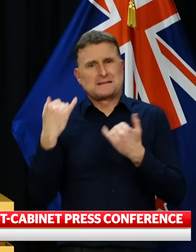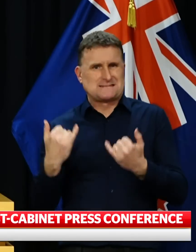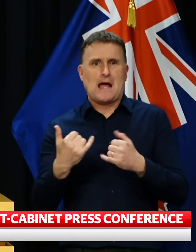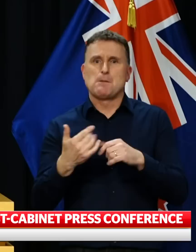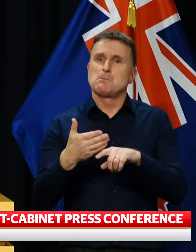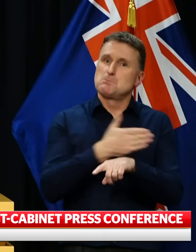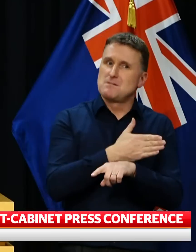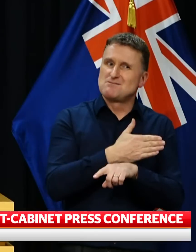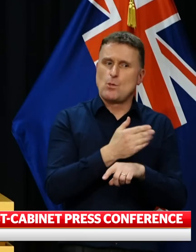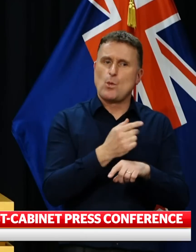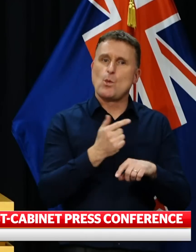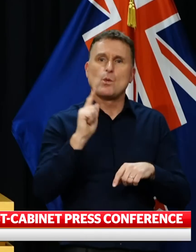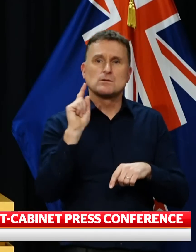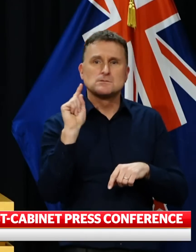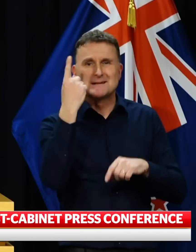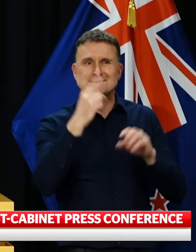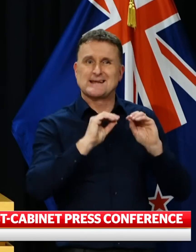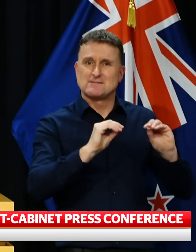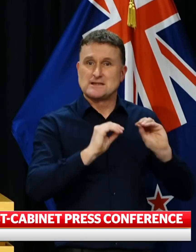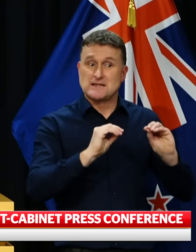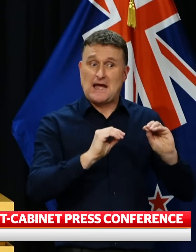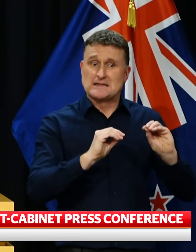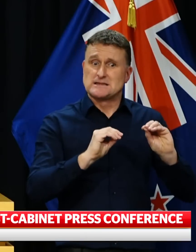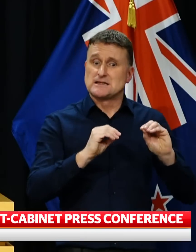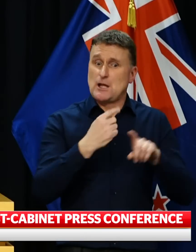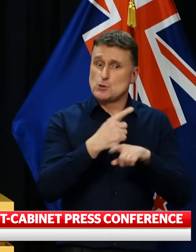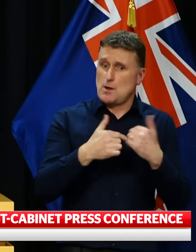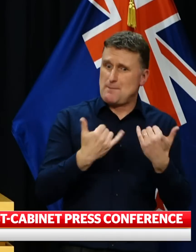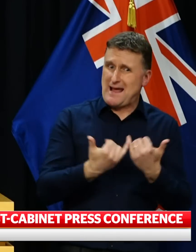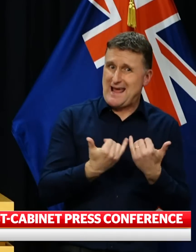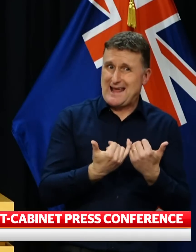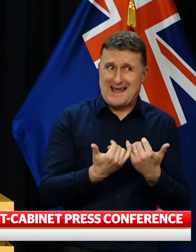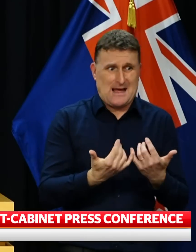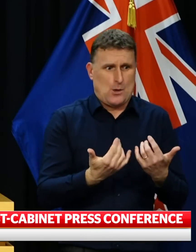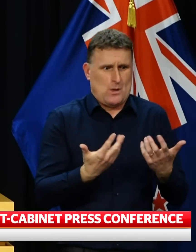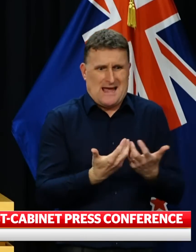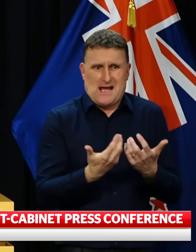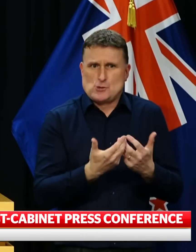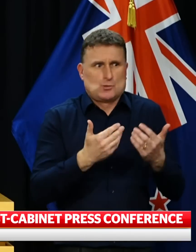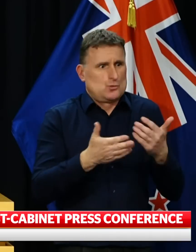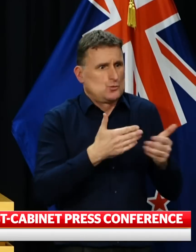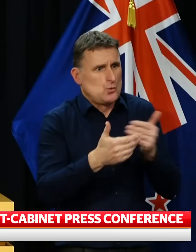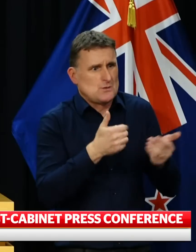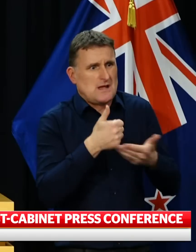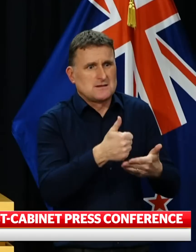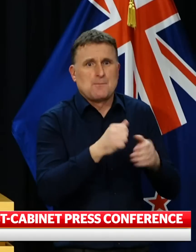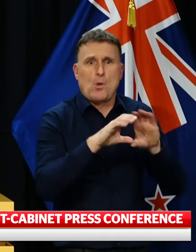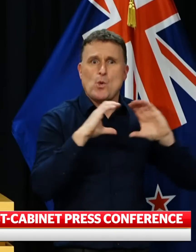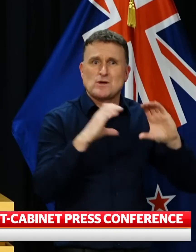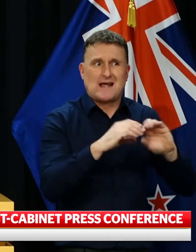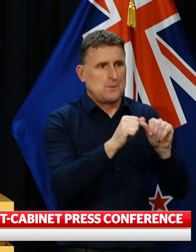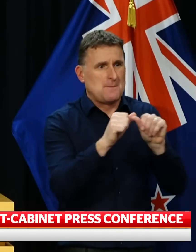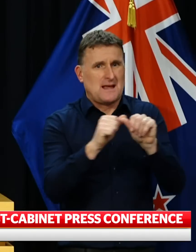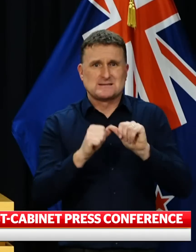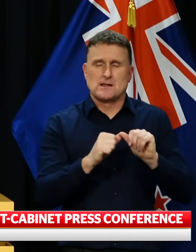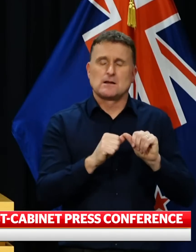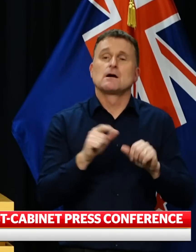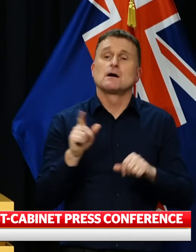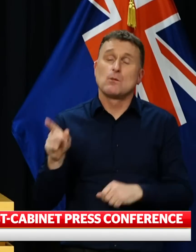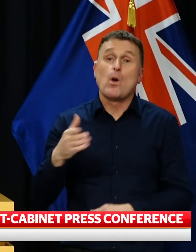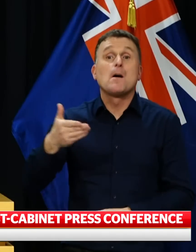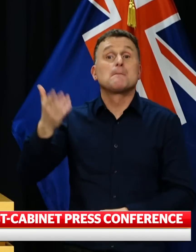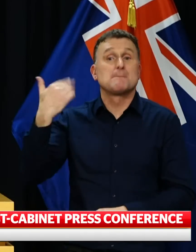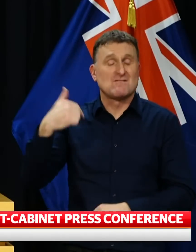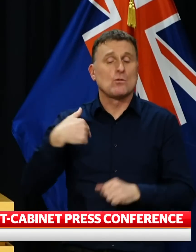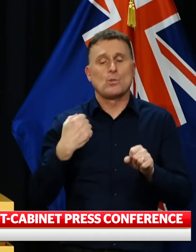odd days out from an election that you're talking about how to get it right in the classroom? We made the decision not to roll out significant curriculum changes during the COVID-19